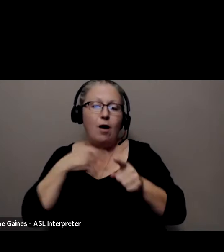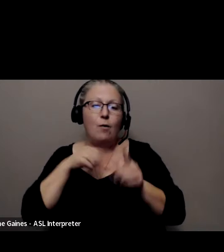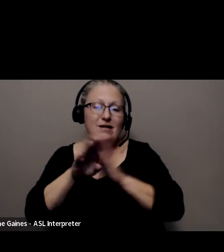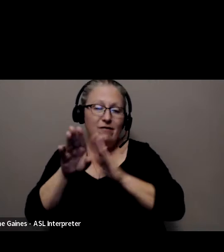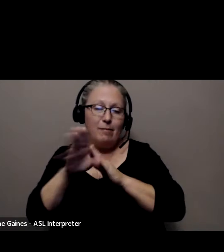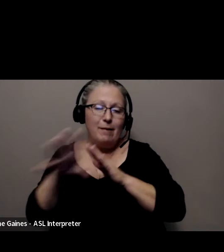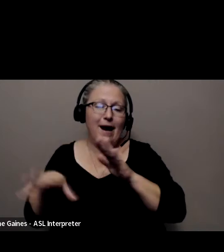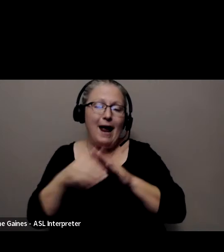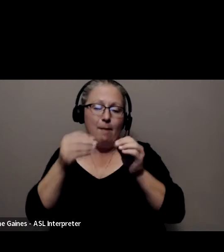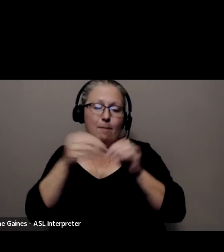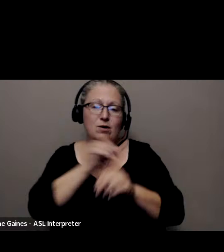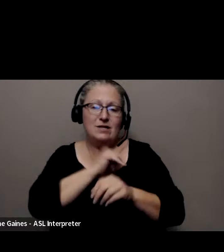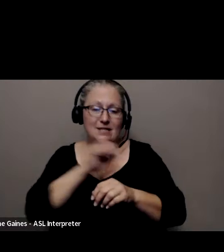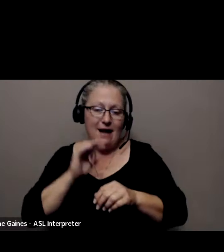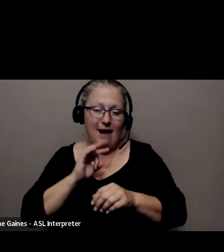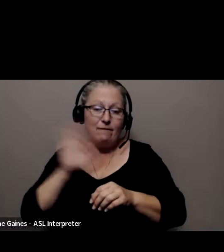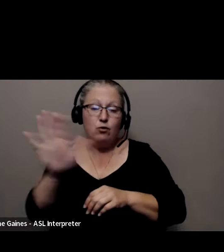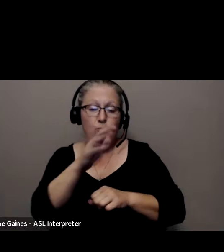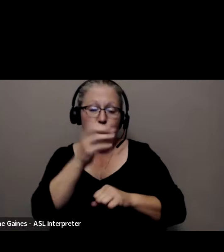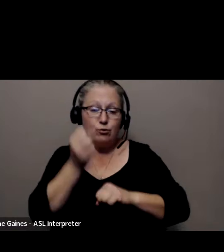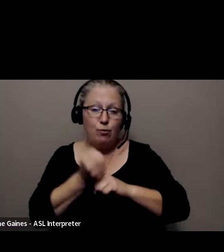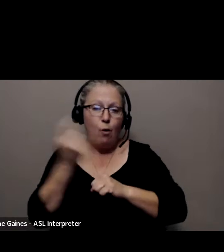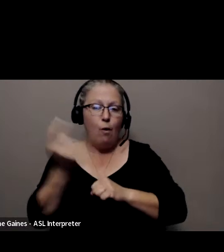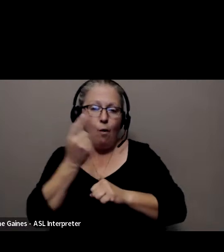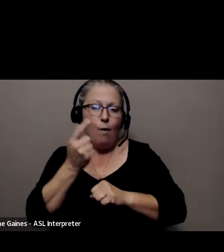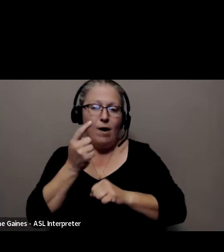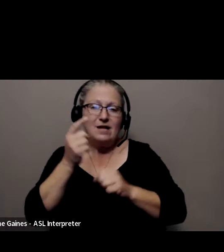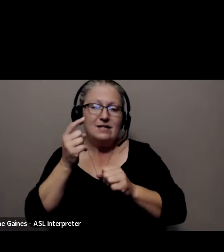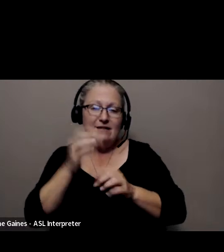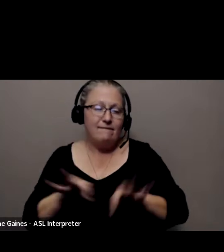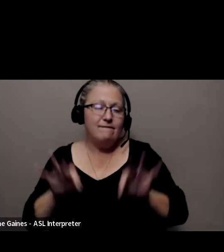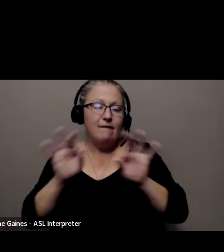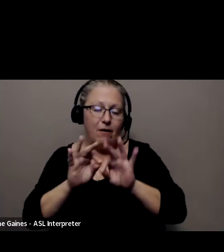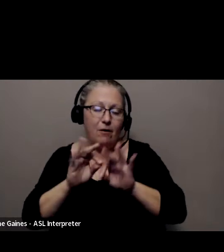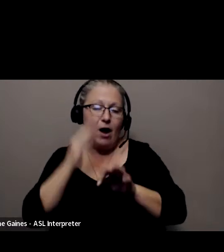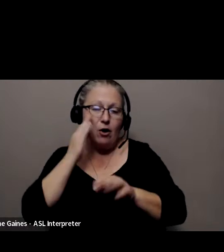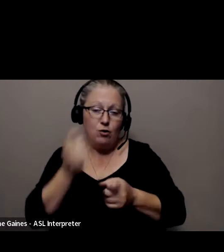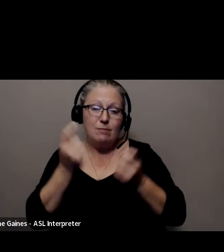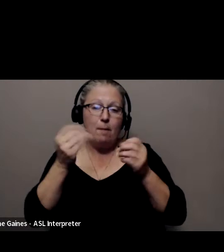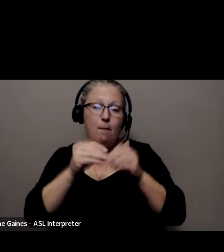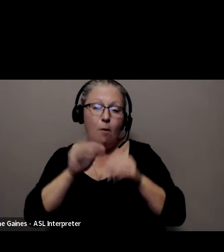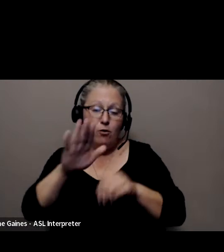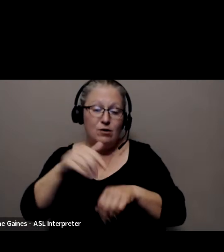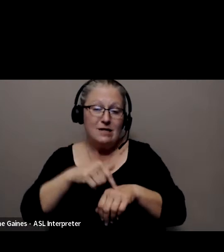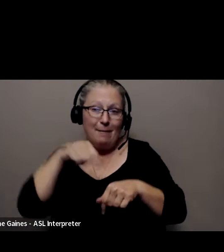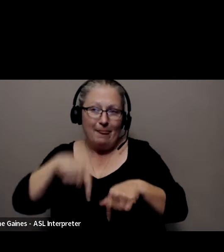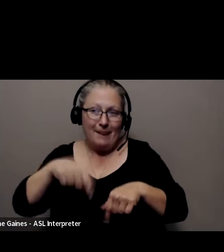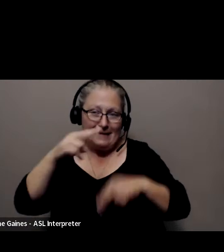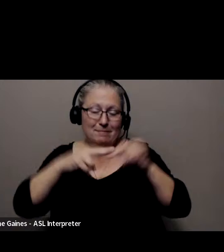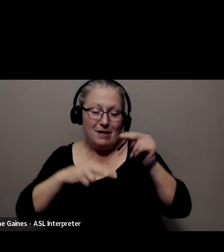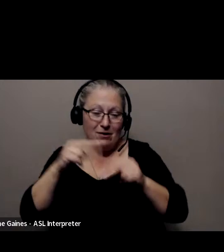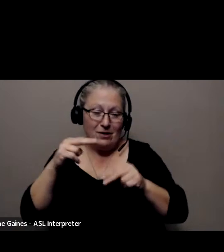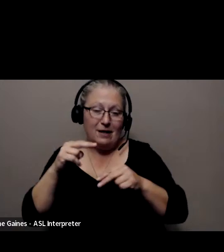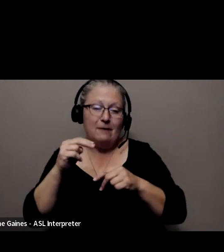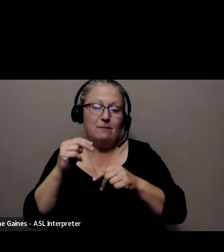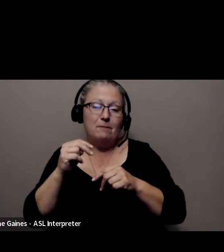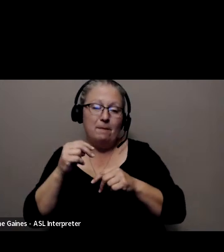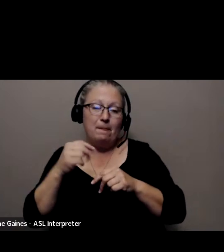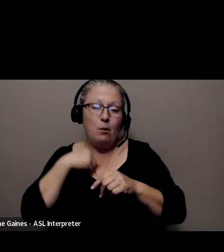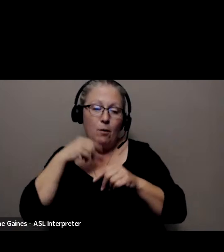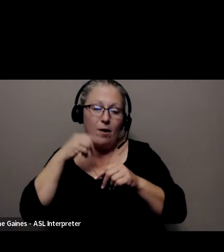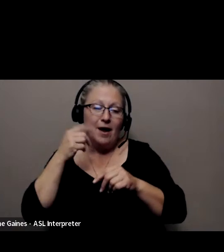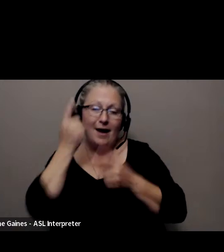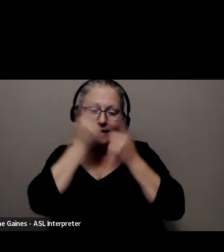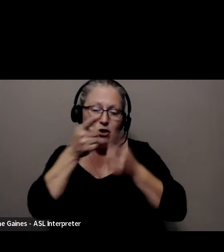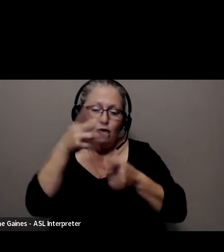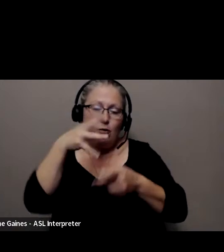add more staff. And your support is always invaluable. And although I know you spend most of your time in this building, we consider